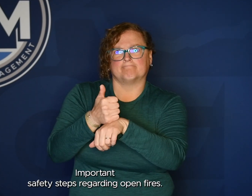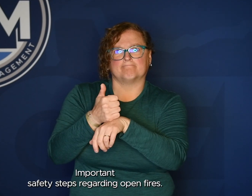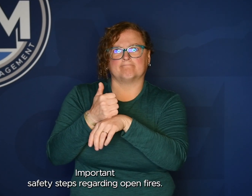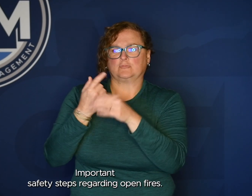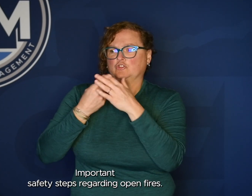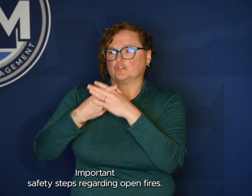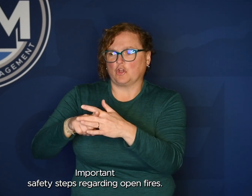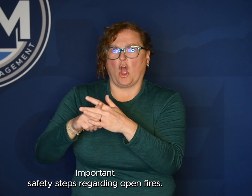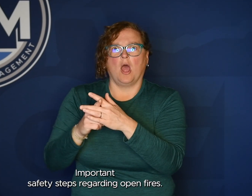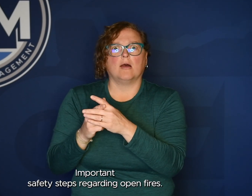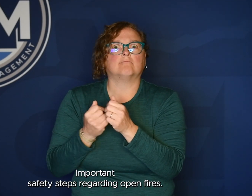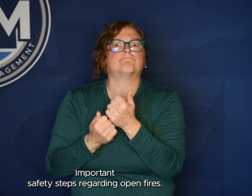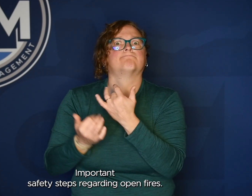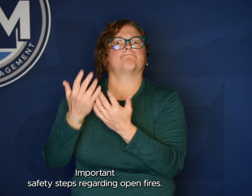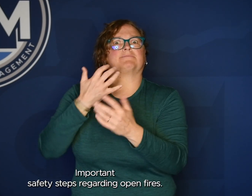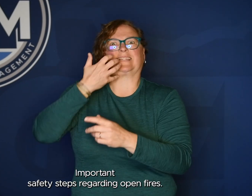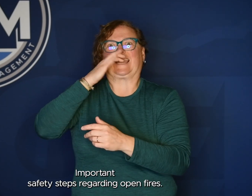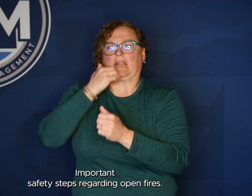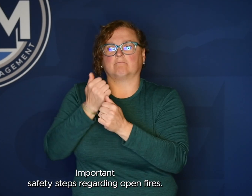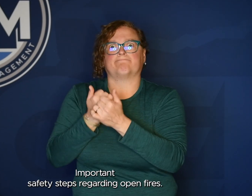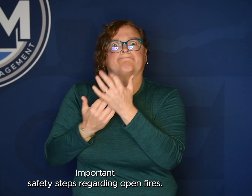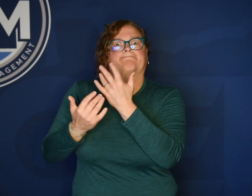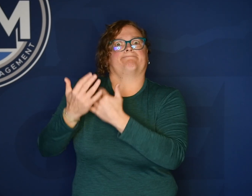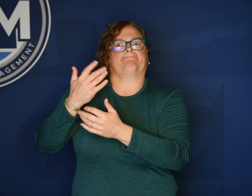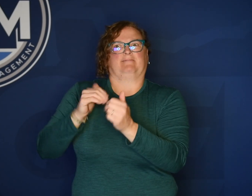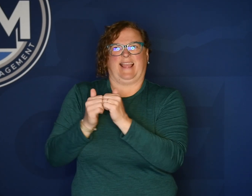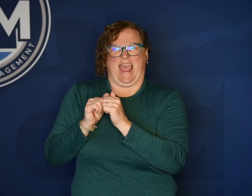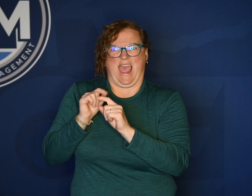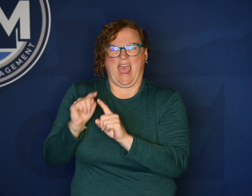Important safety steps regarding open fires.